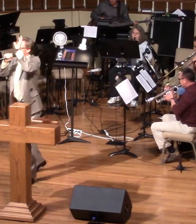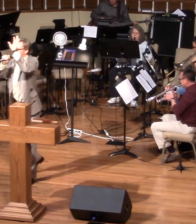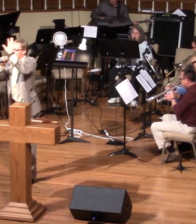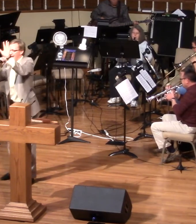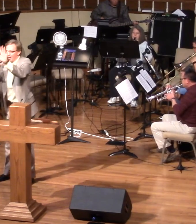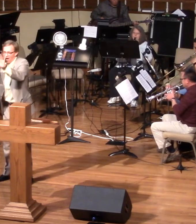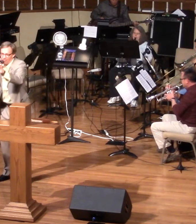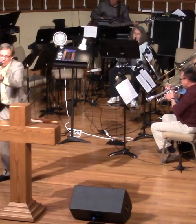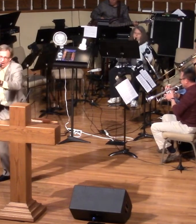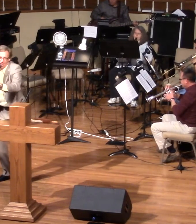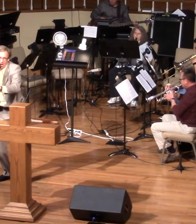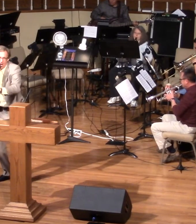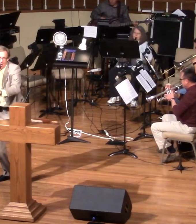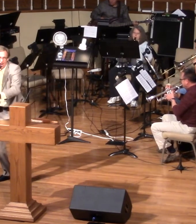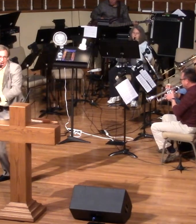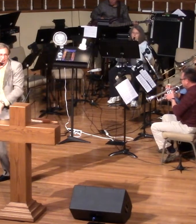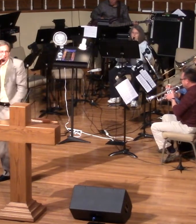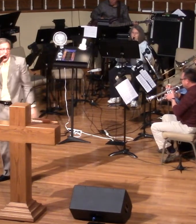And like a